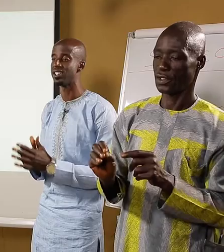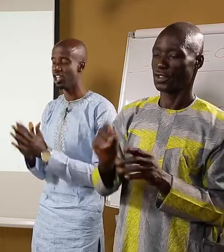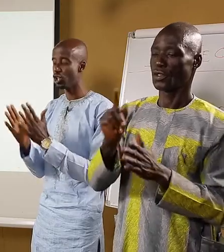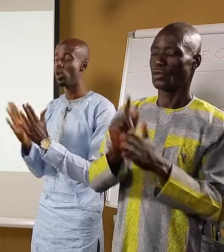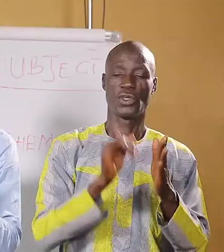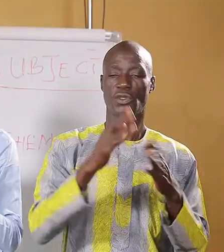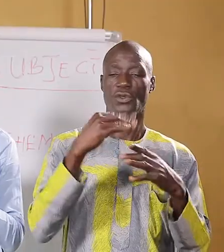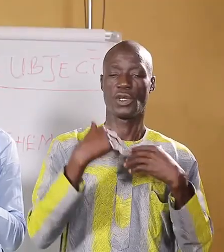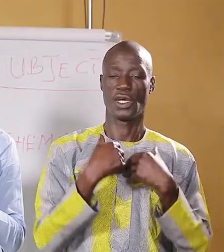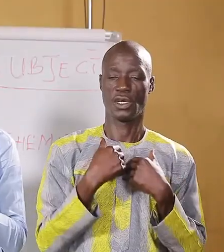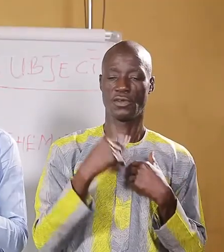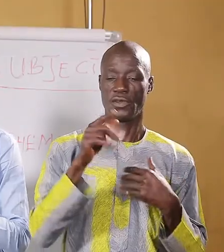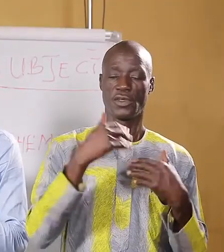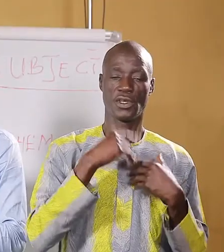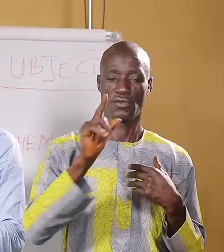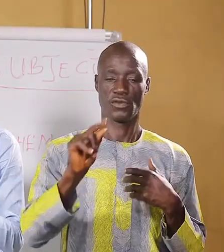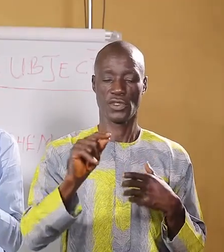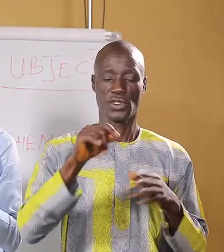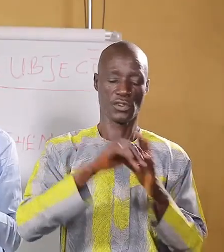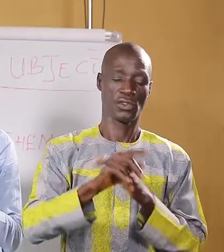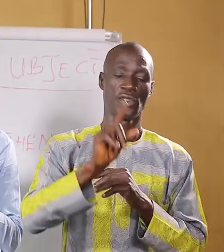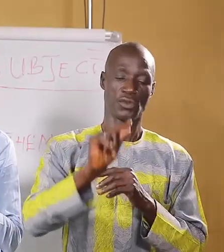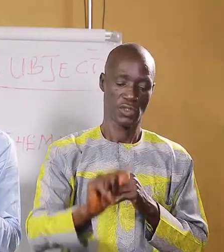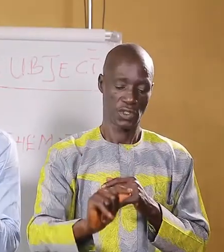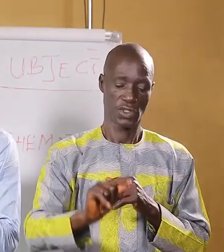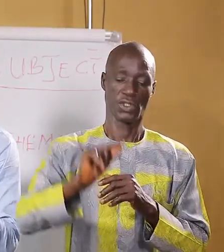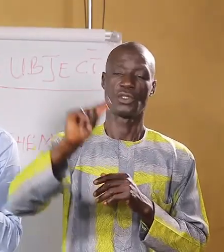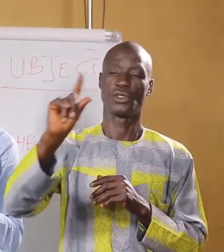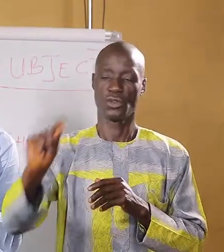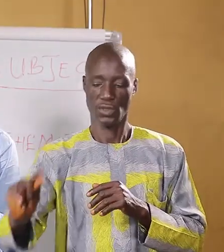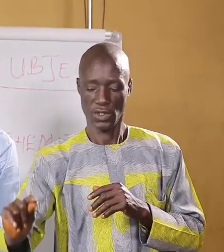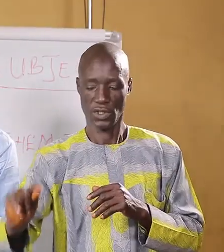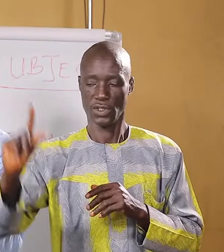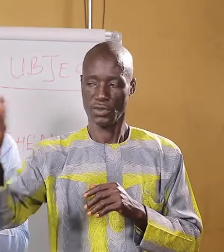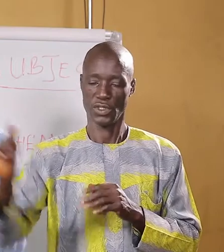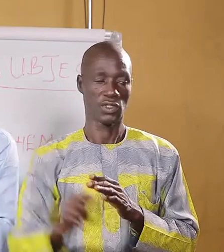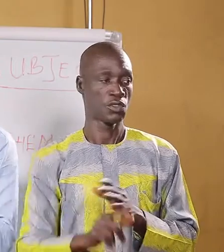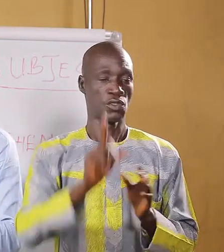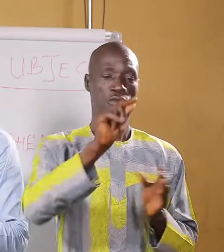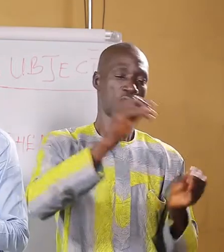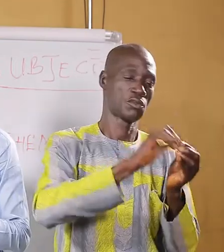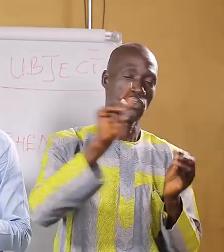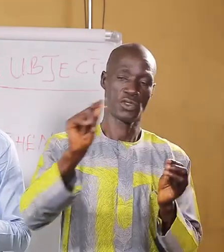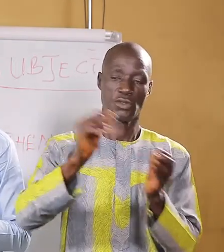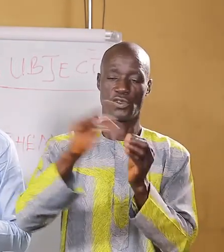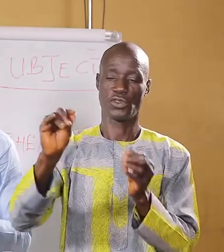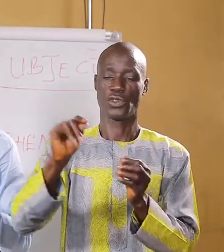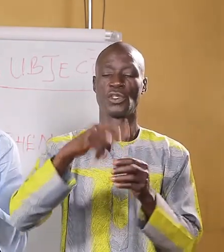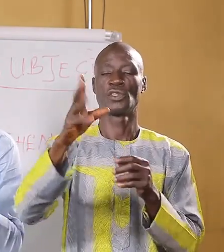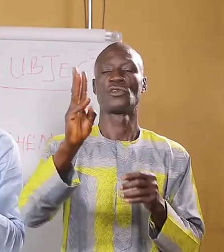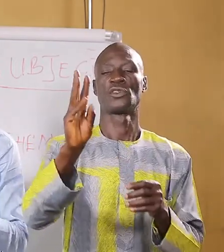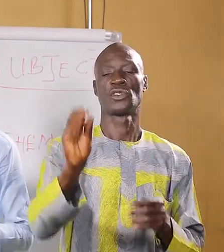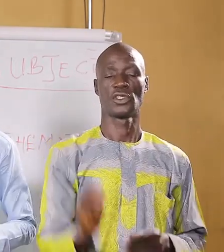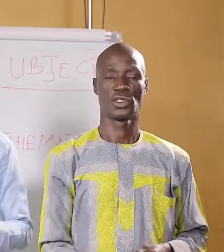means is, you have 20 into 3 places. 20 plus 20 plus 20. That gives